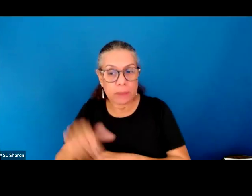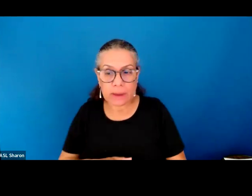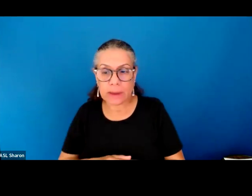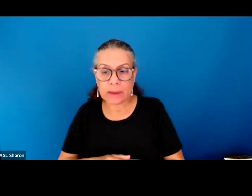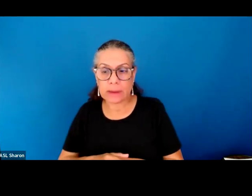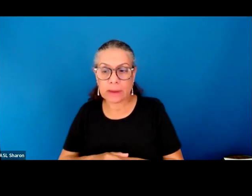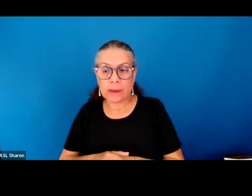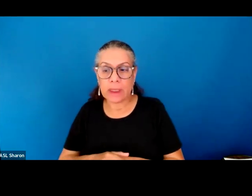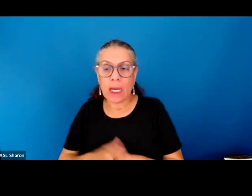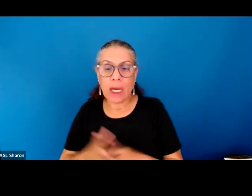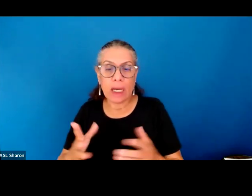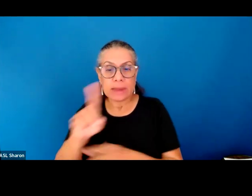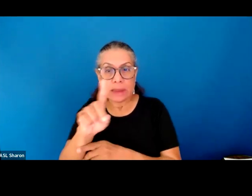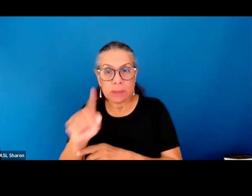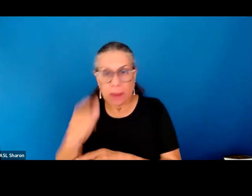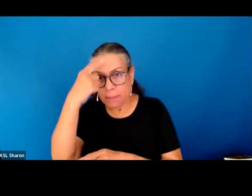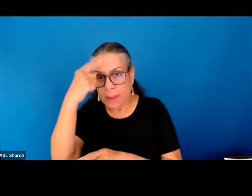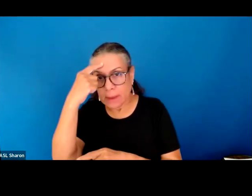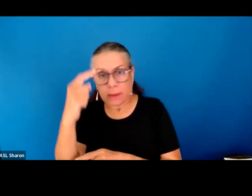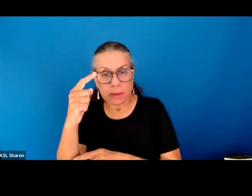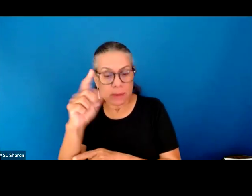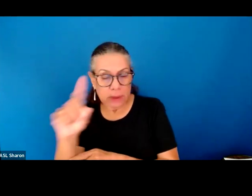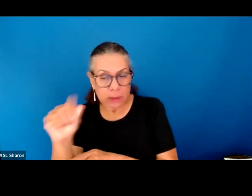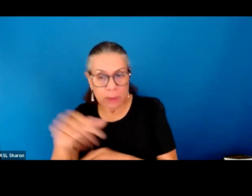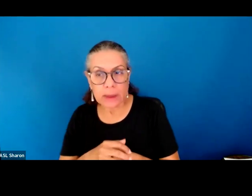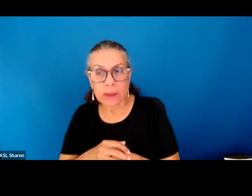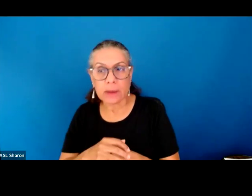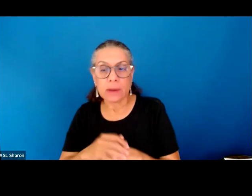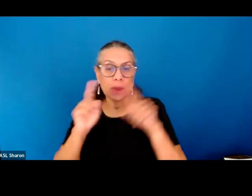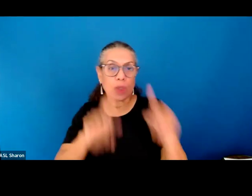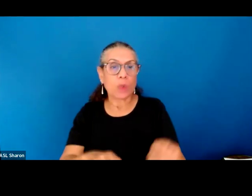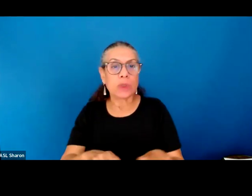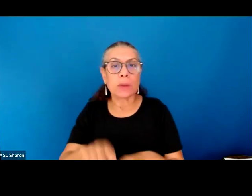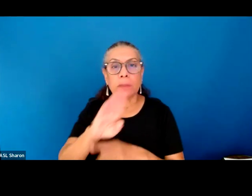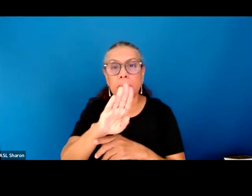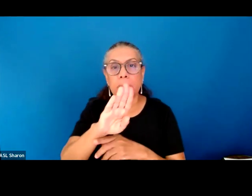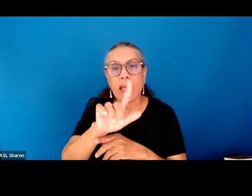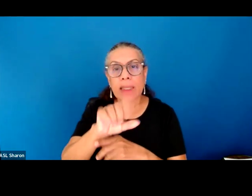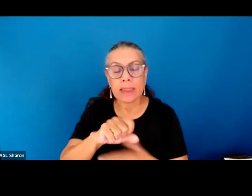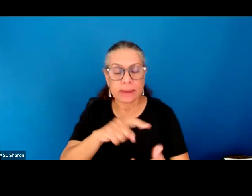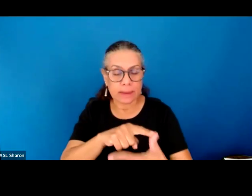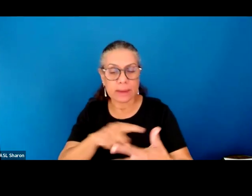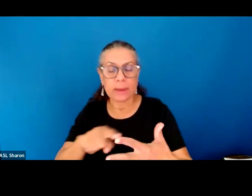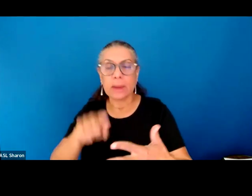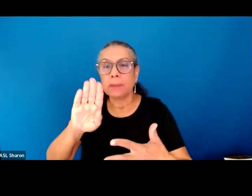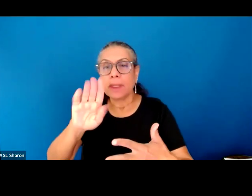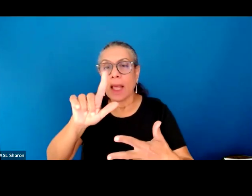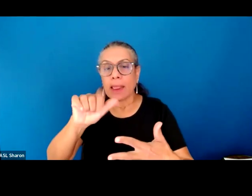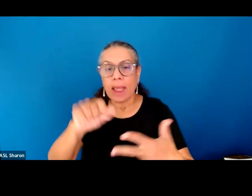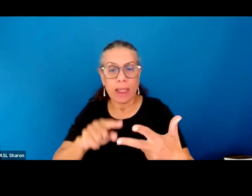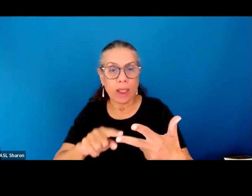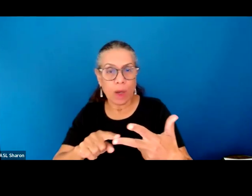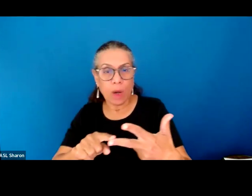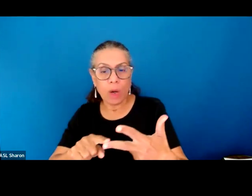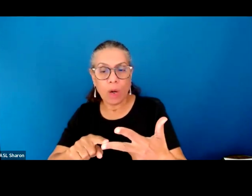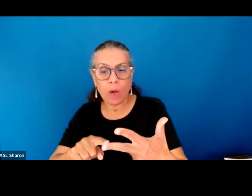able to go to BLS, BLA, or McCormick. Like to see the